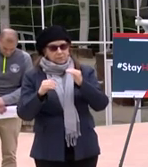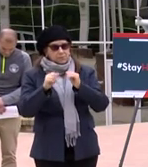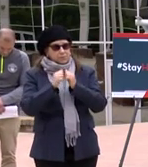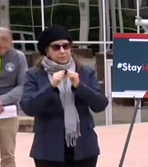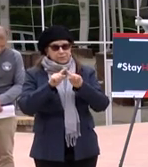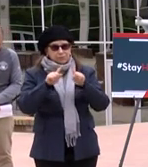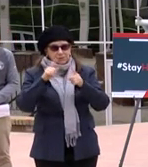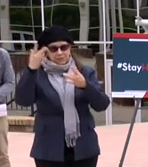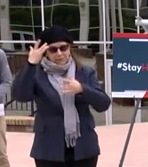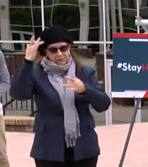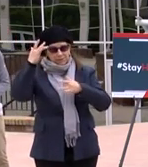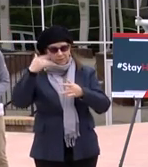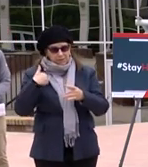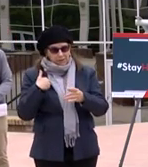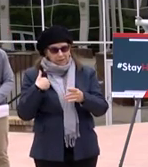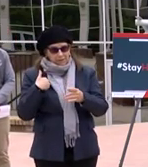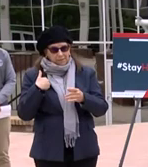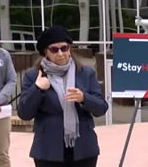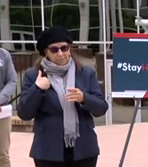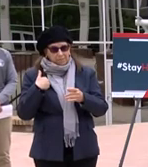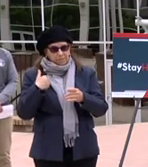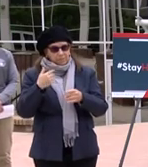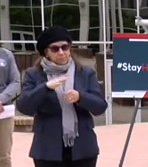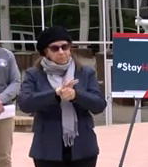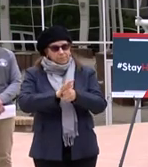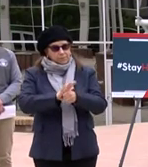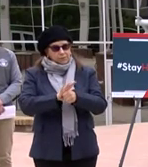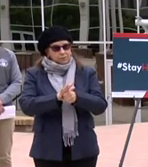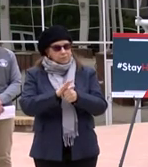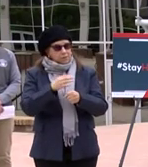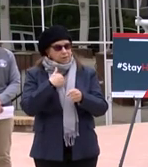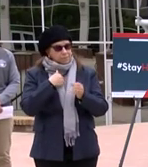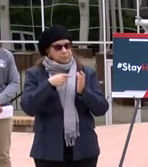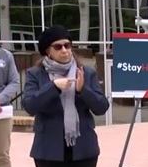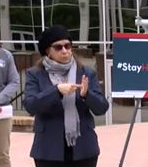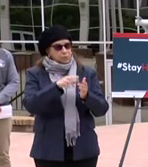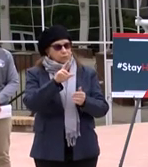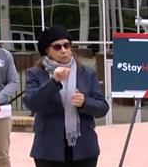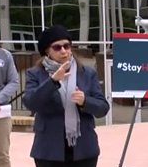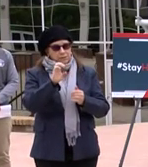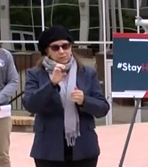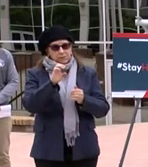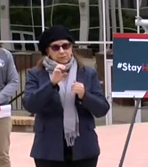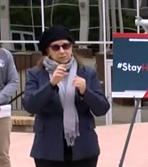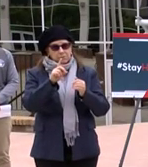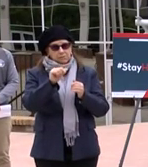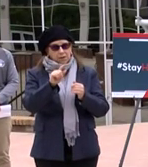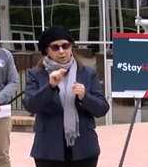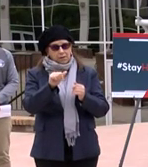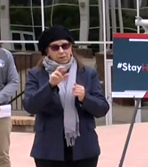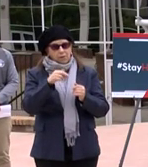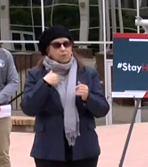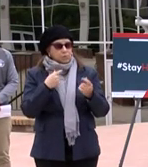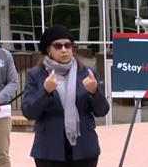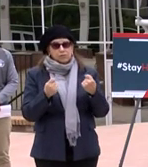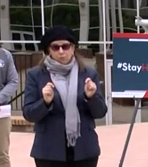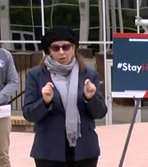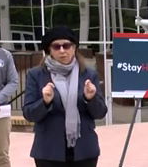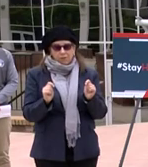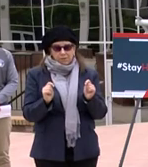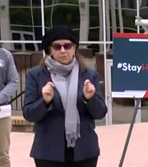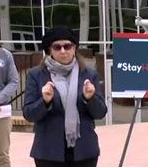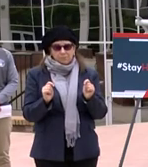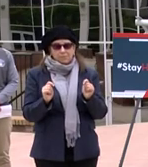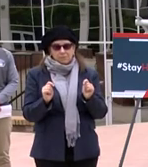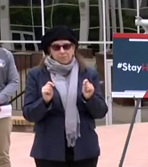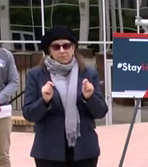we're trying to get out as much accurate data as fast as possible, and our reporting can evolve throughout the